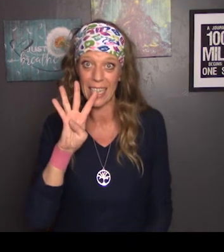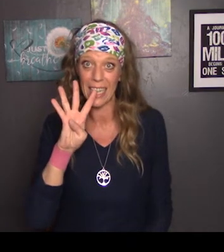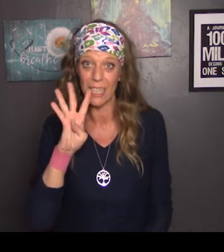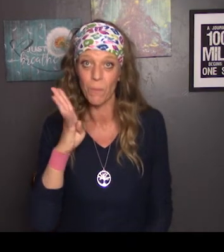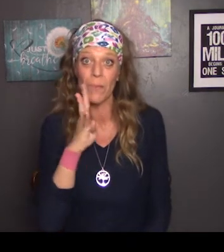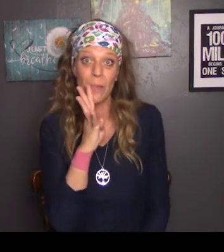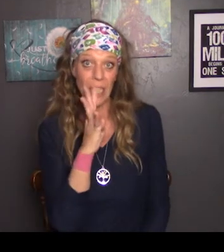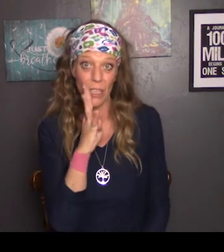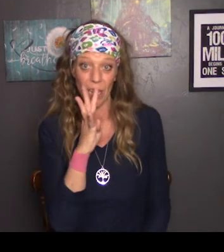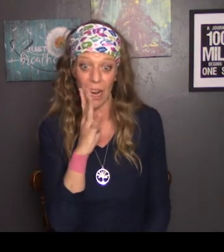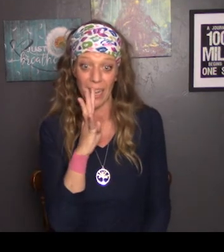in. Talk.